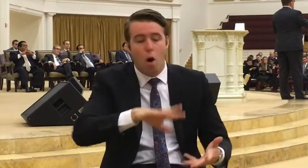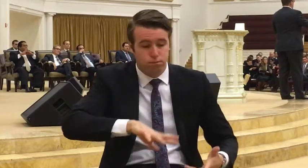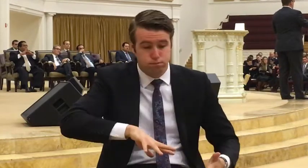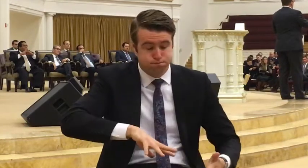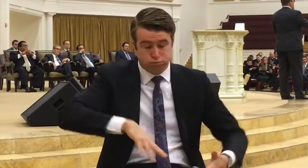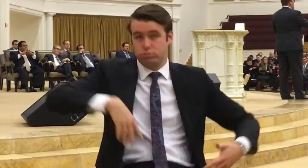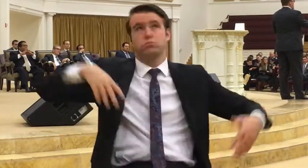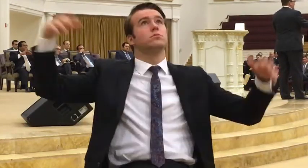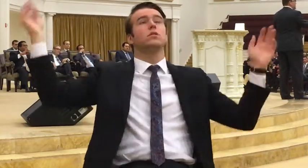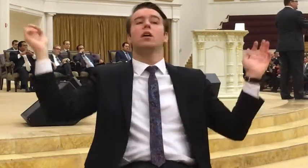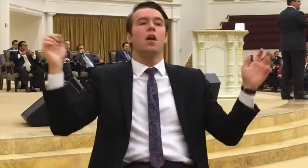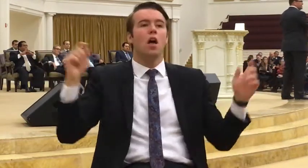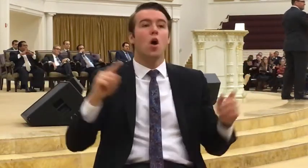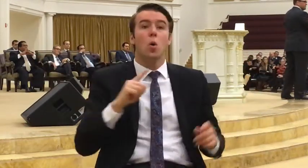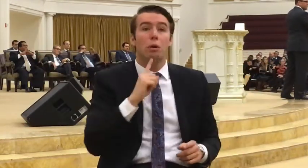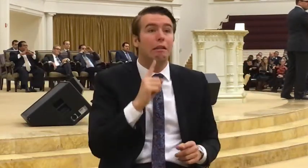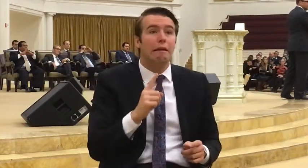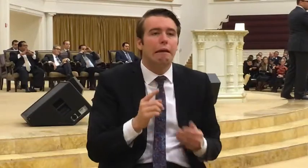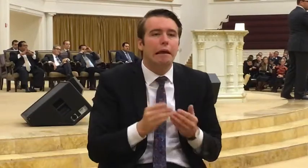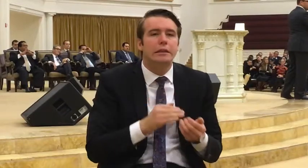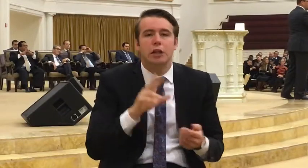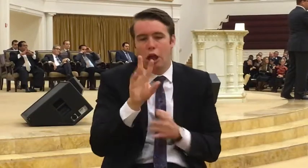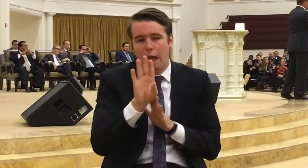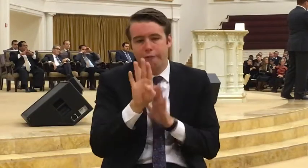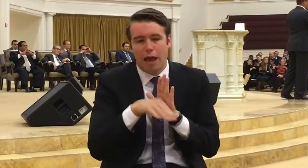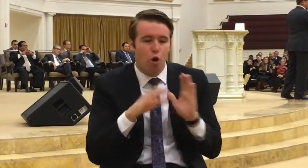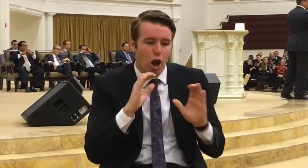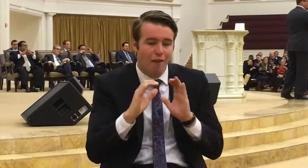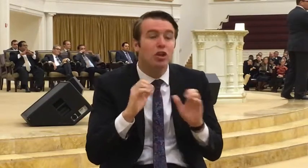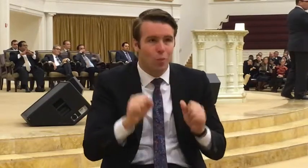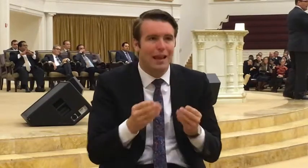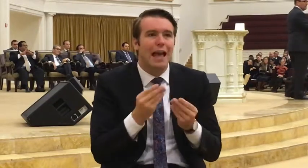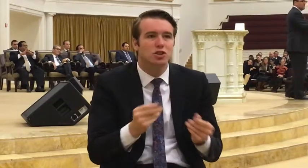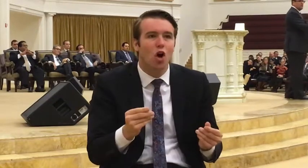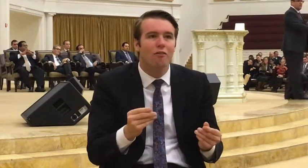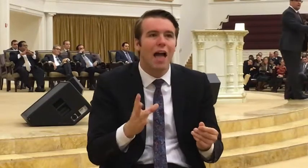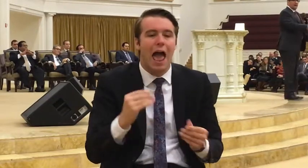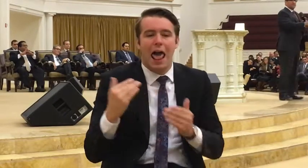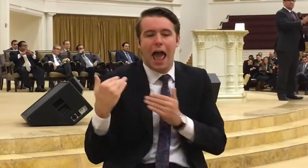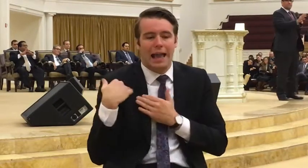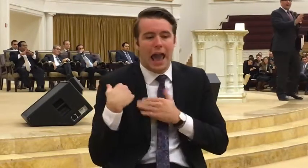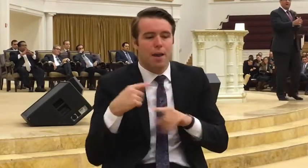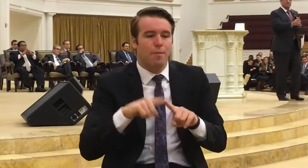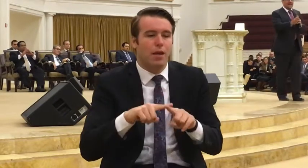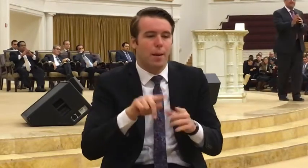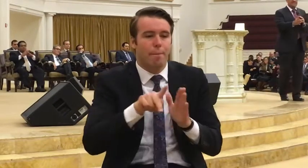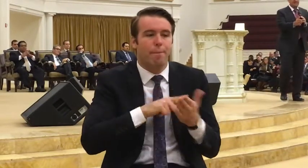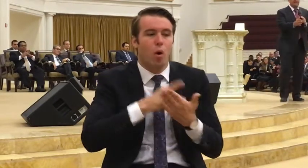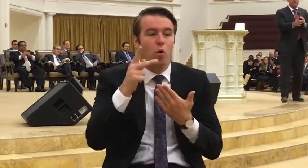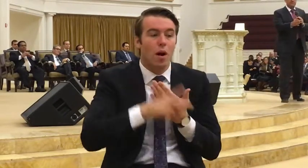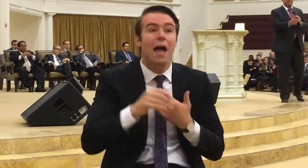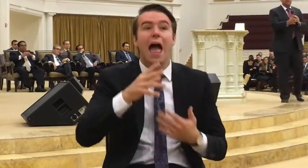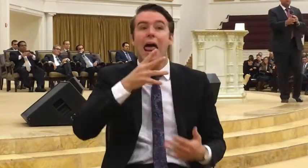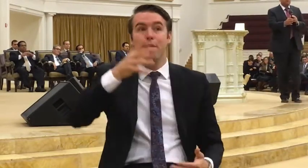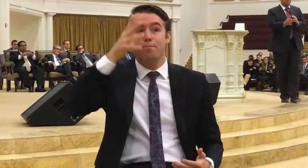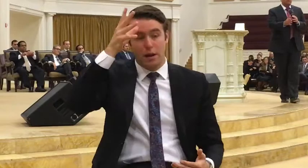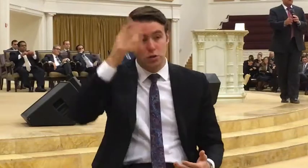handled in about a 30-minute conversation. Oh, yeah. Oh, yeah. And an accountability program and some parents that had